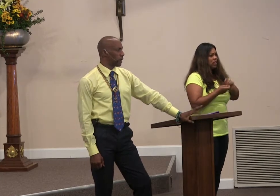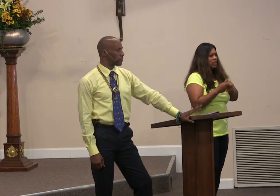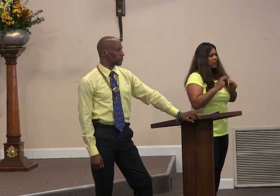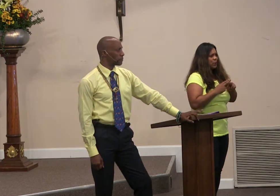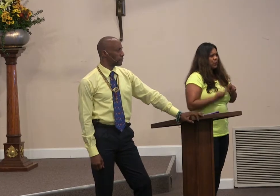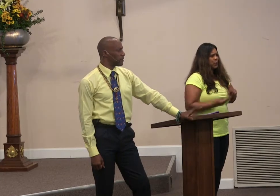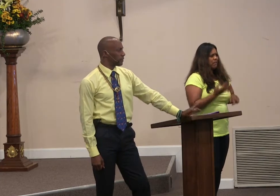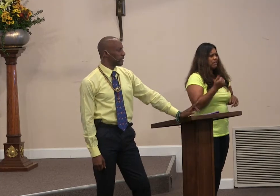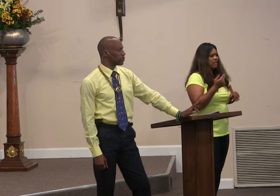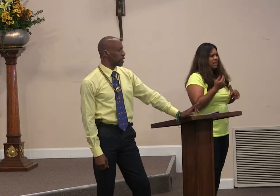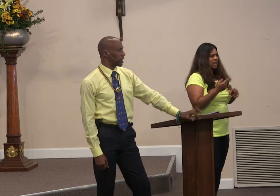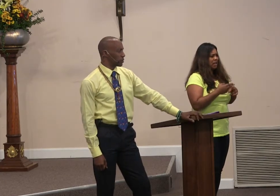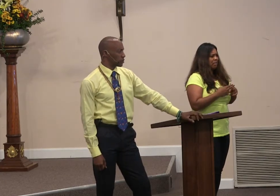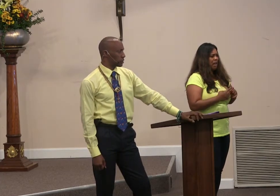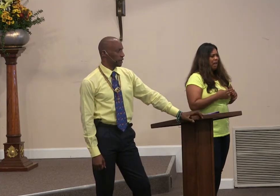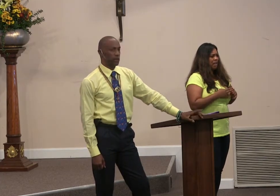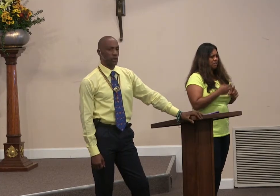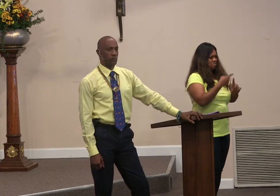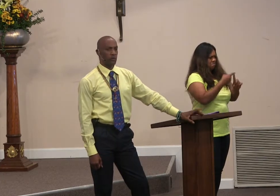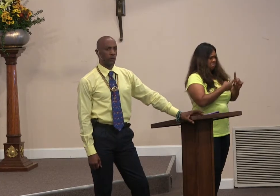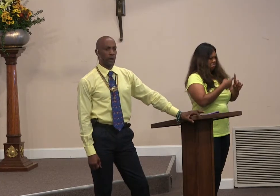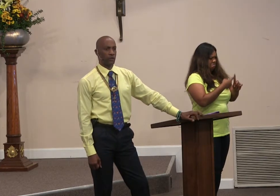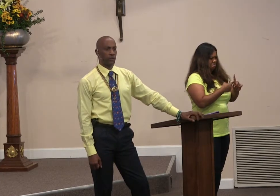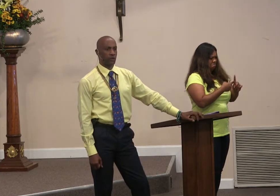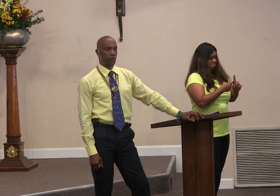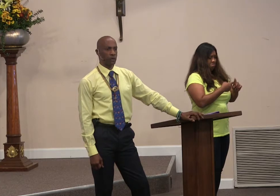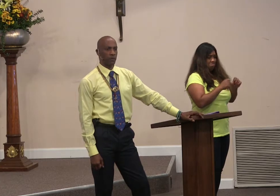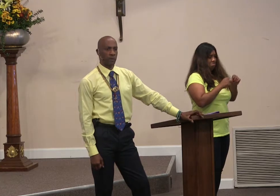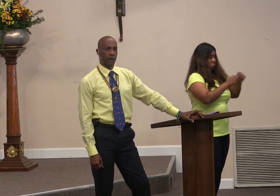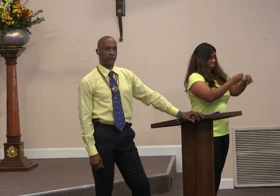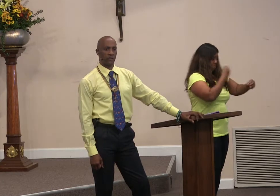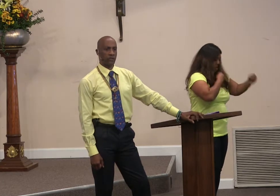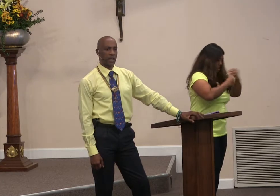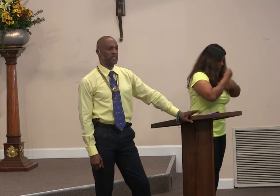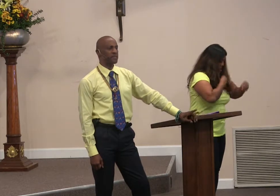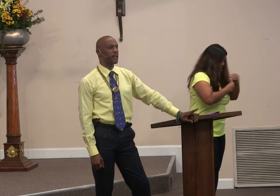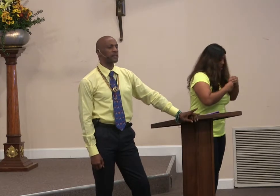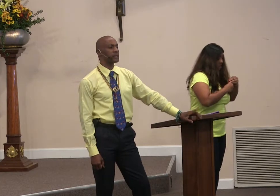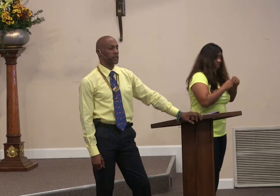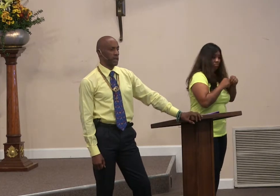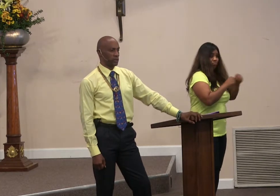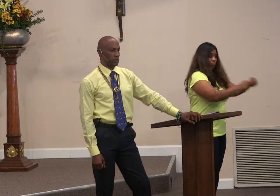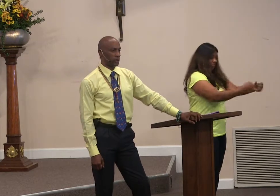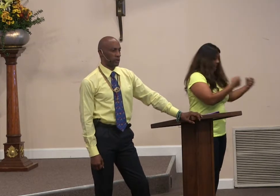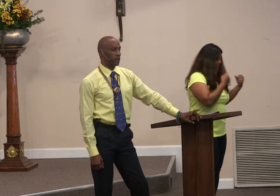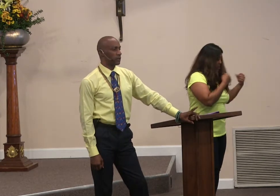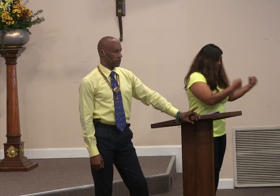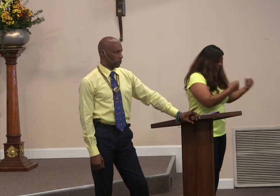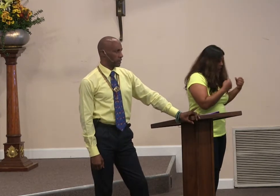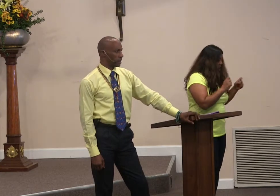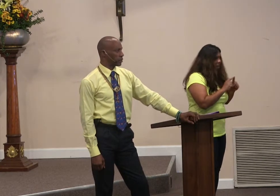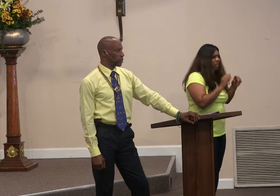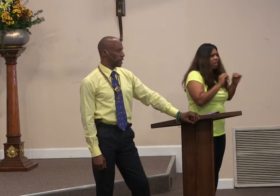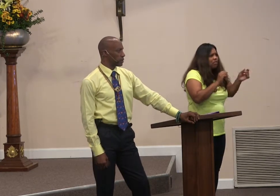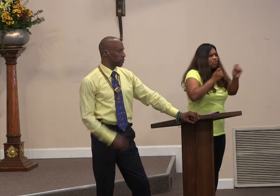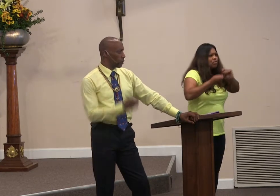in 1 month, nothing changed in terms of what I was consuming or the amount of exercise. Nothing changed. The only thing that changed was